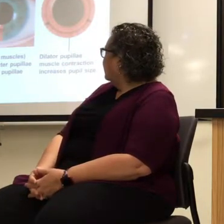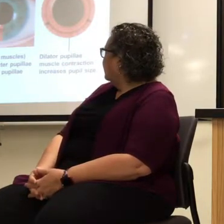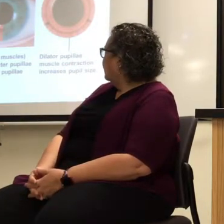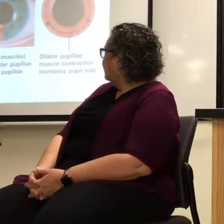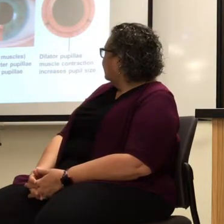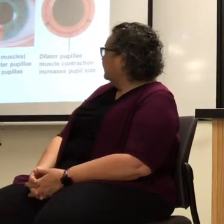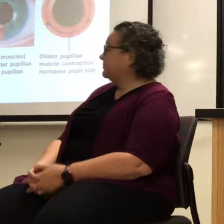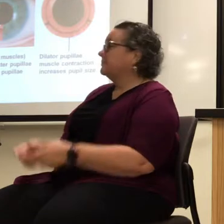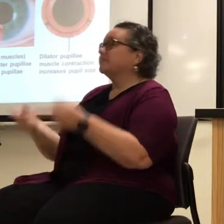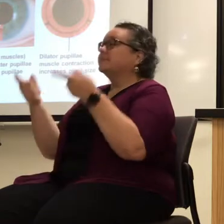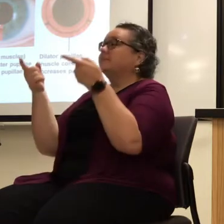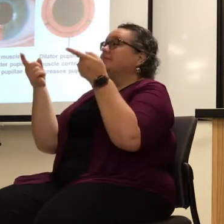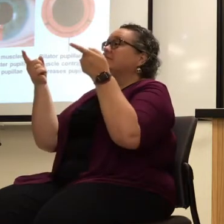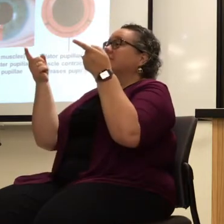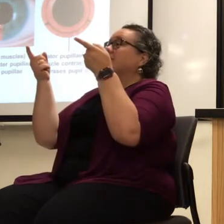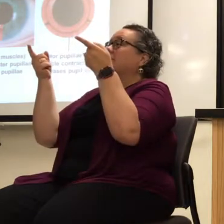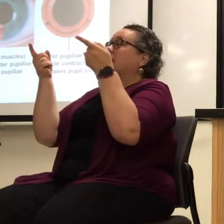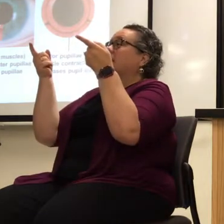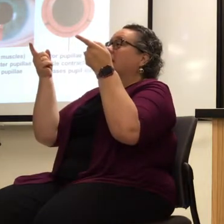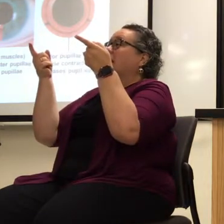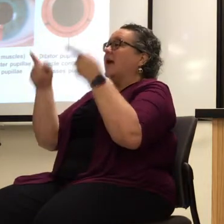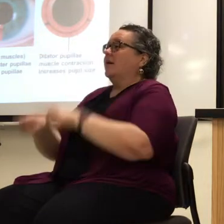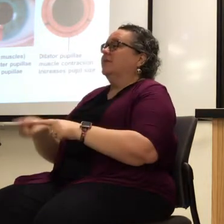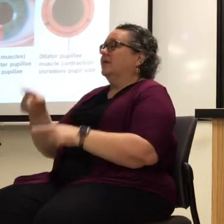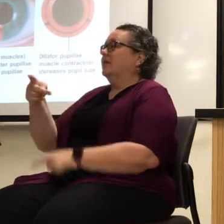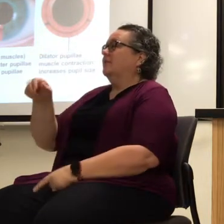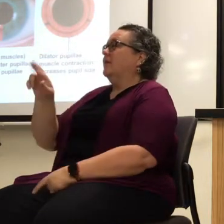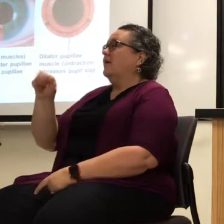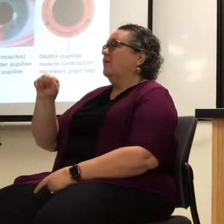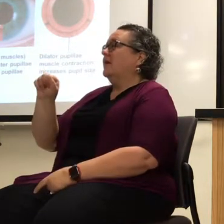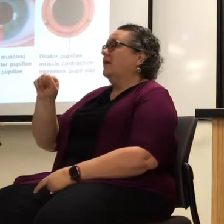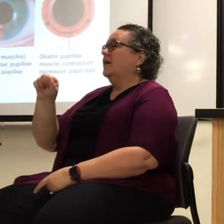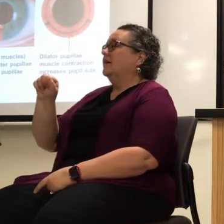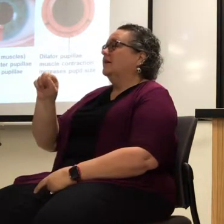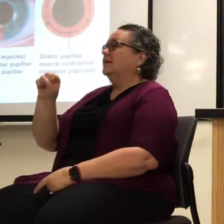Turns out, the parasympathetic function